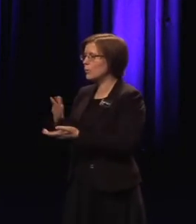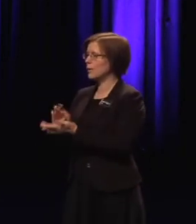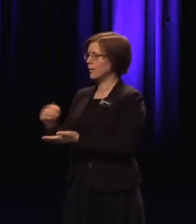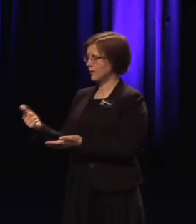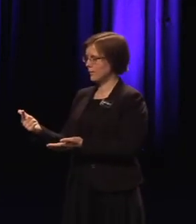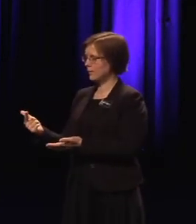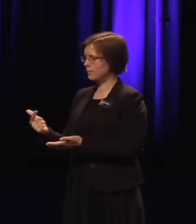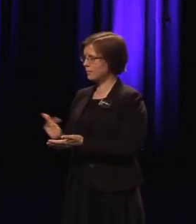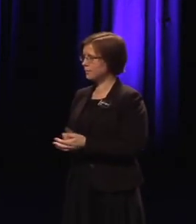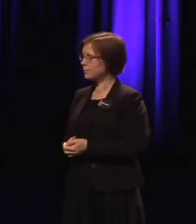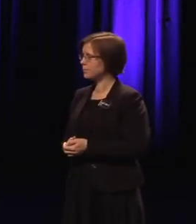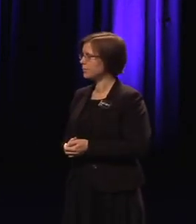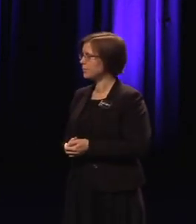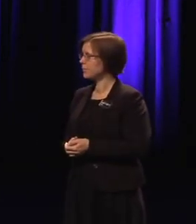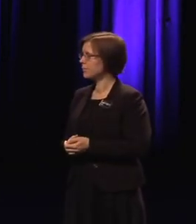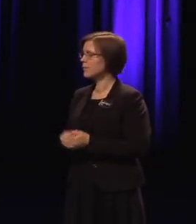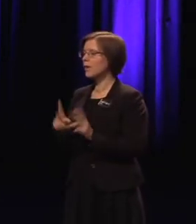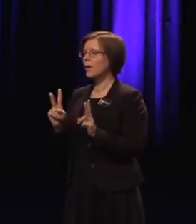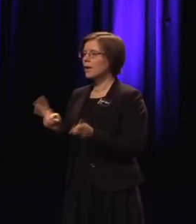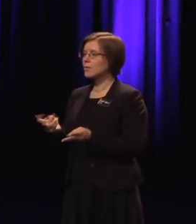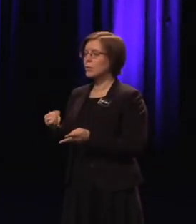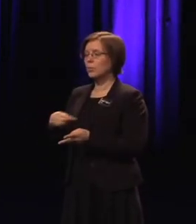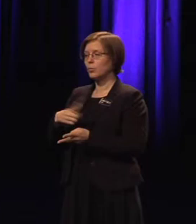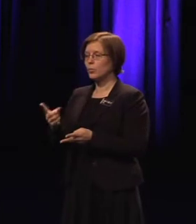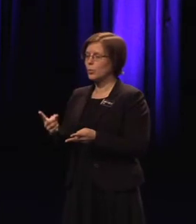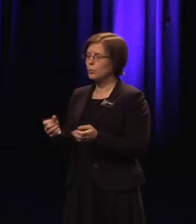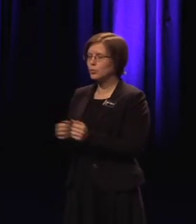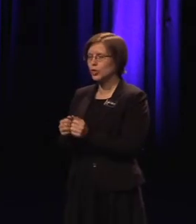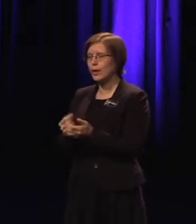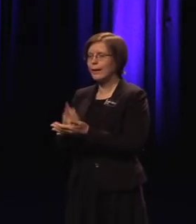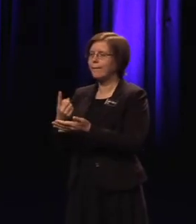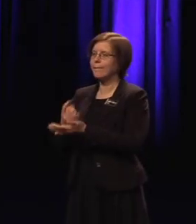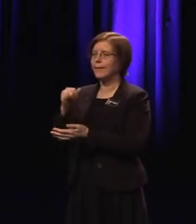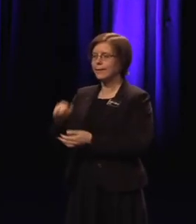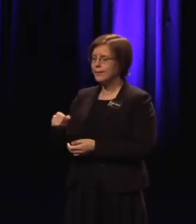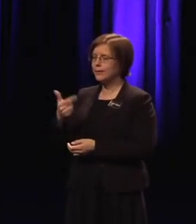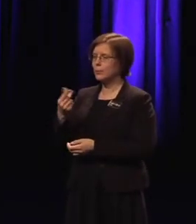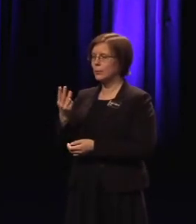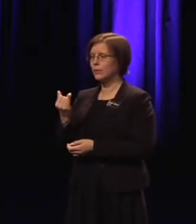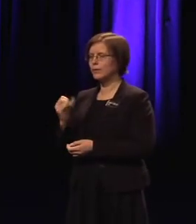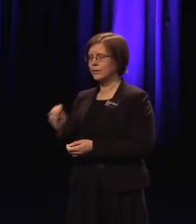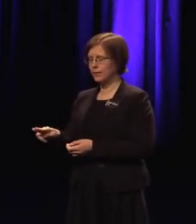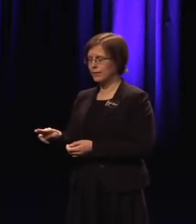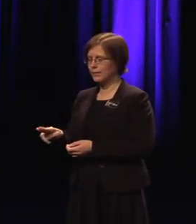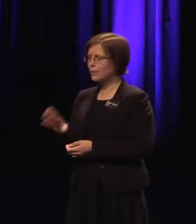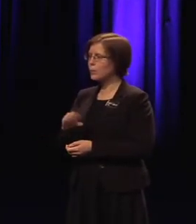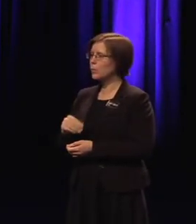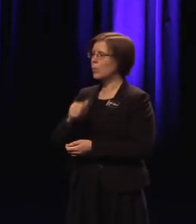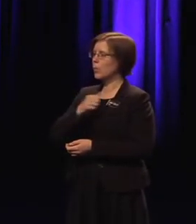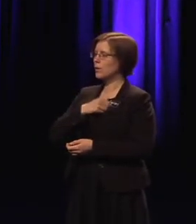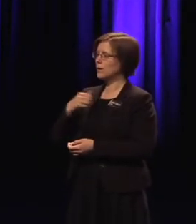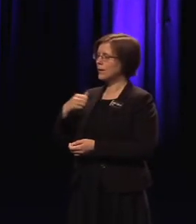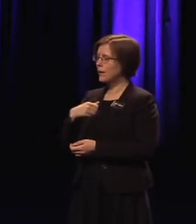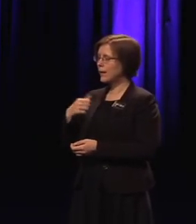Now, even as these events were unfolding in Tunisia, the reports of government, financial, and development